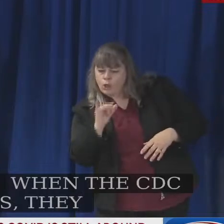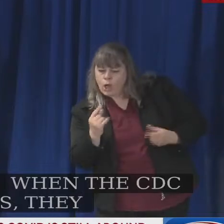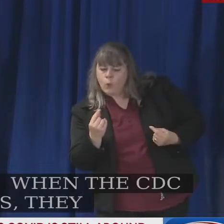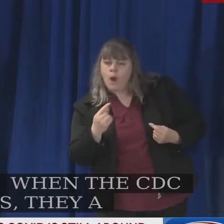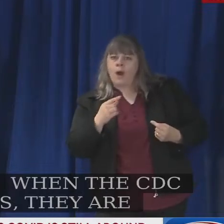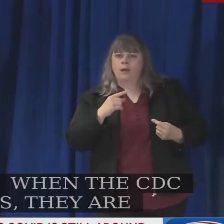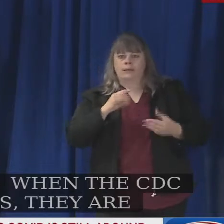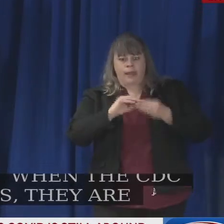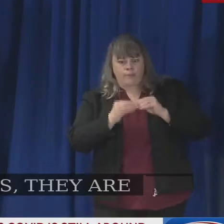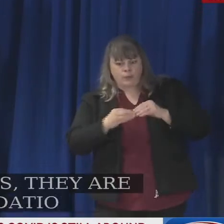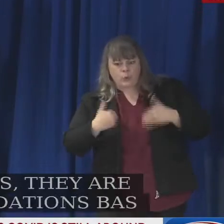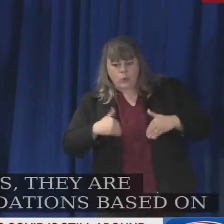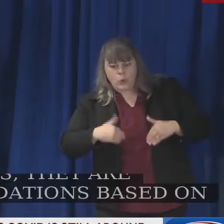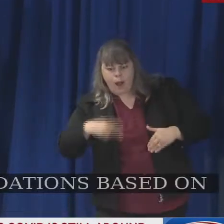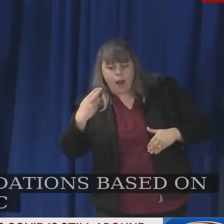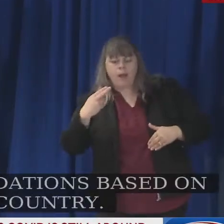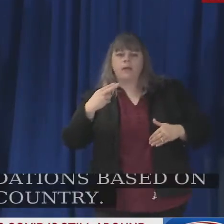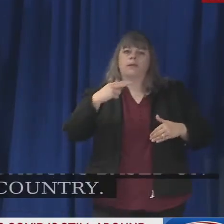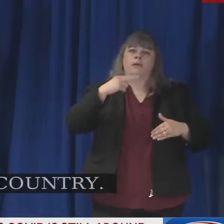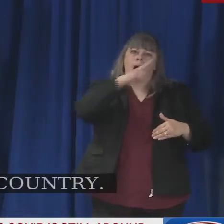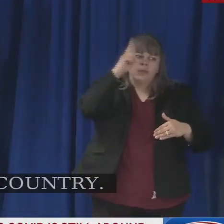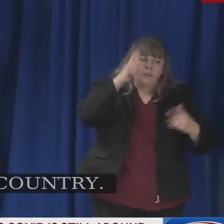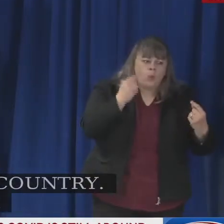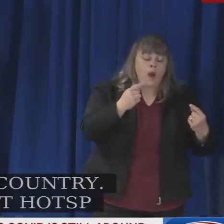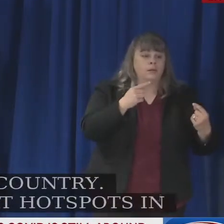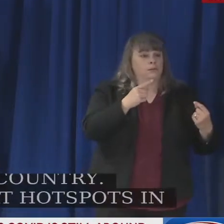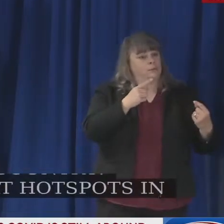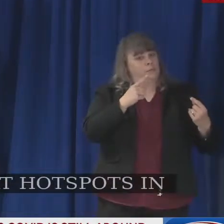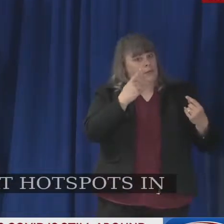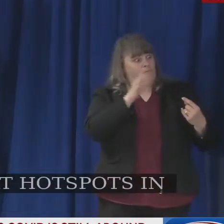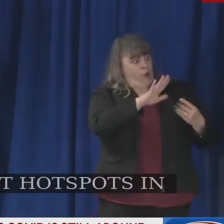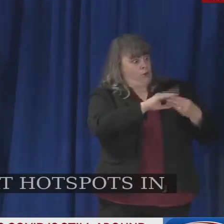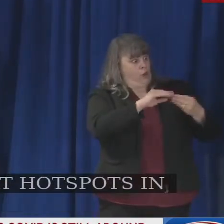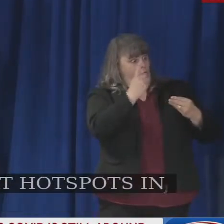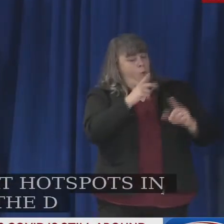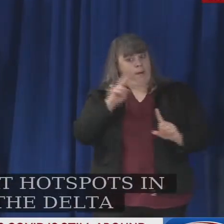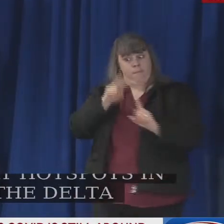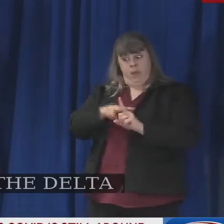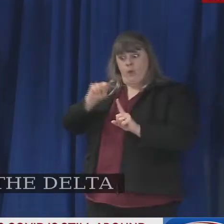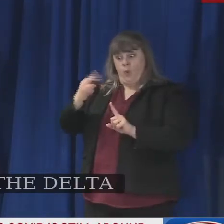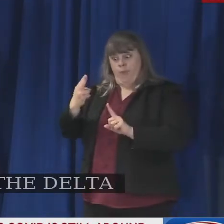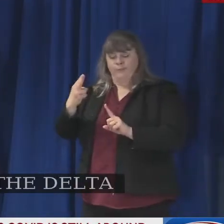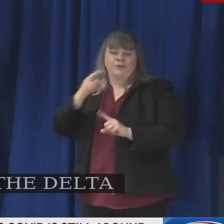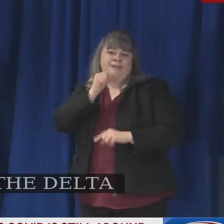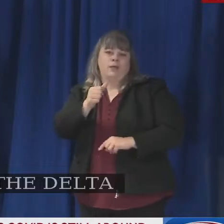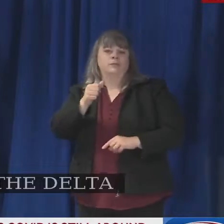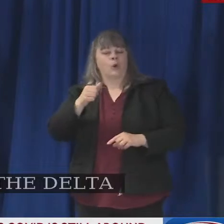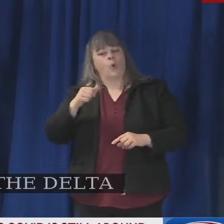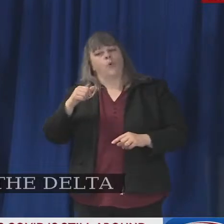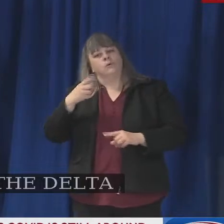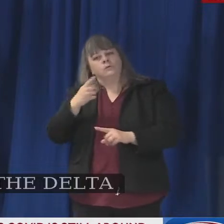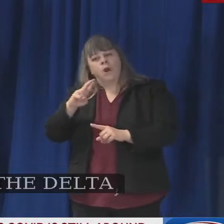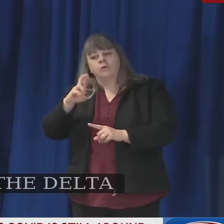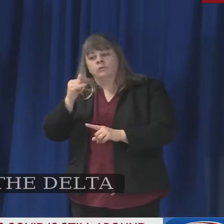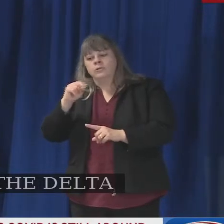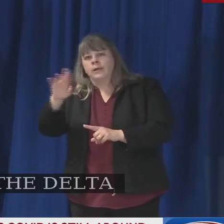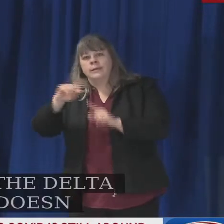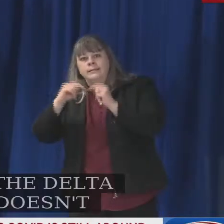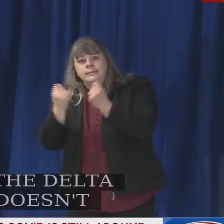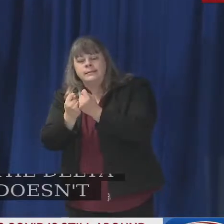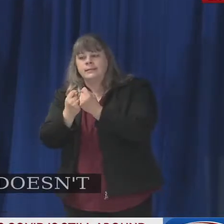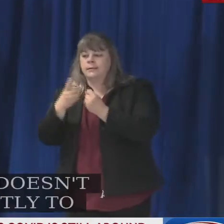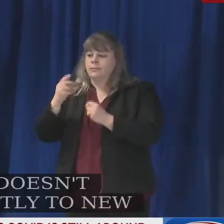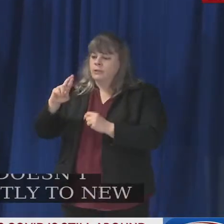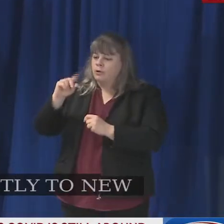very high. And as you pointed out, it doesn't always apply directly to New Hampshire. So we kind of tend to kind of drive our own path. And Dr. Chan and his team and Dr. Daly